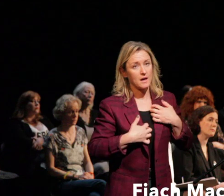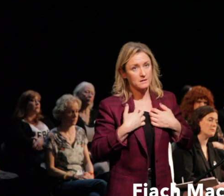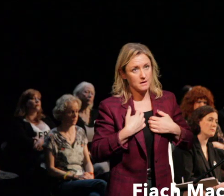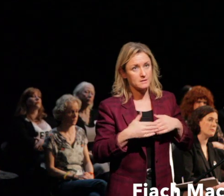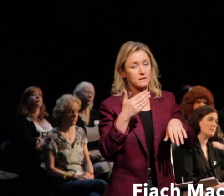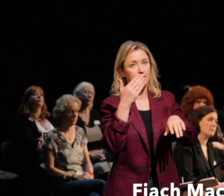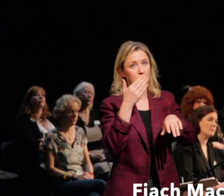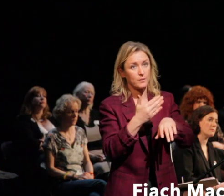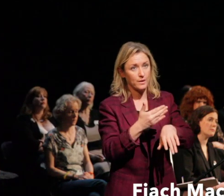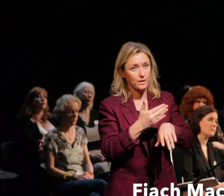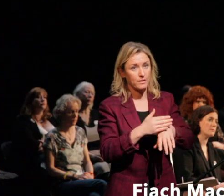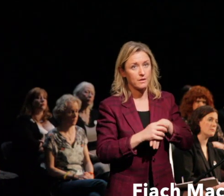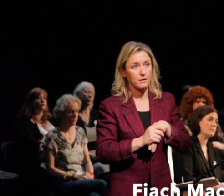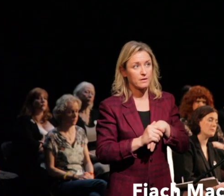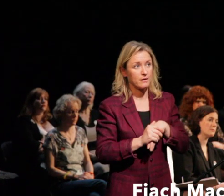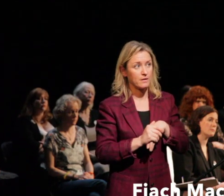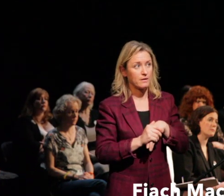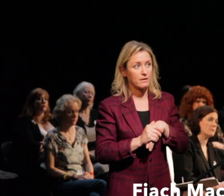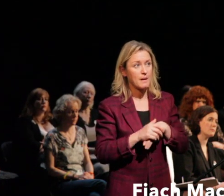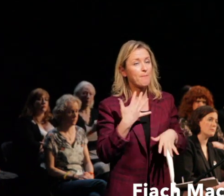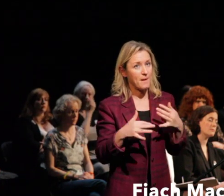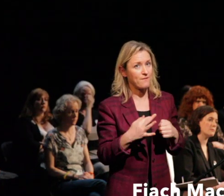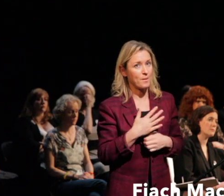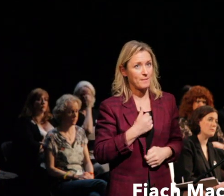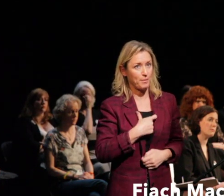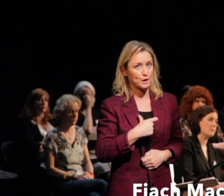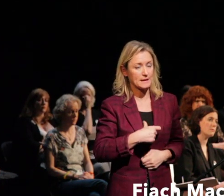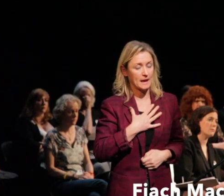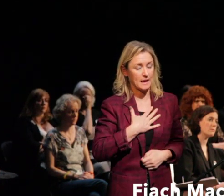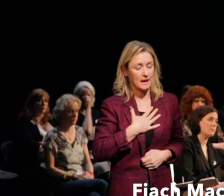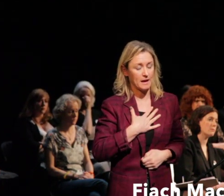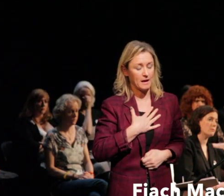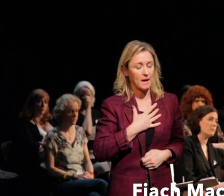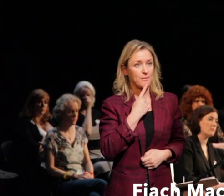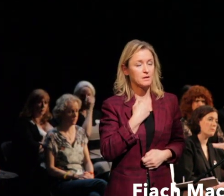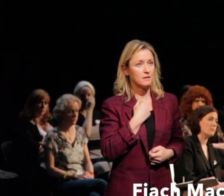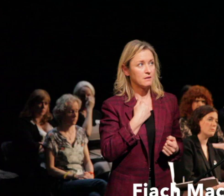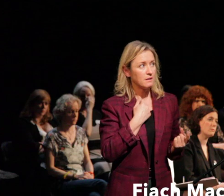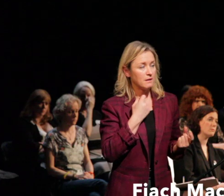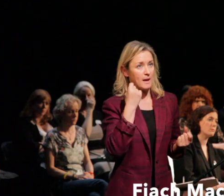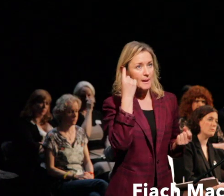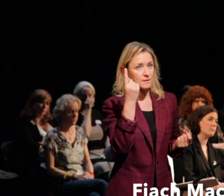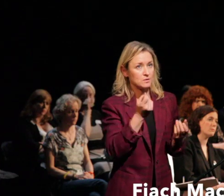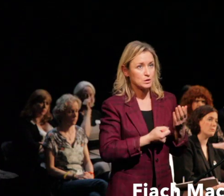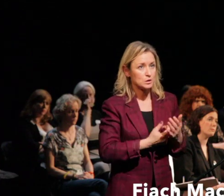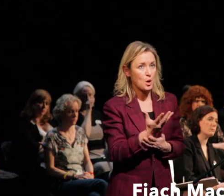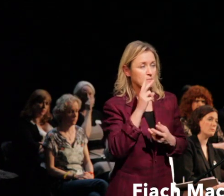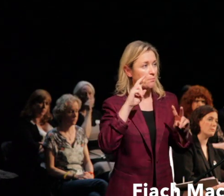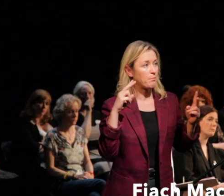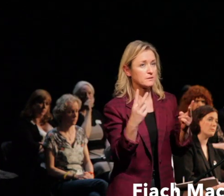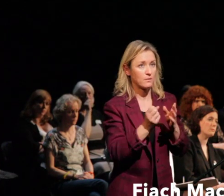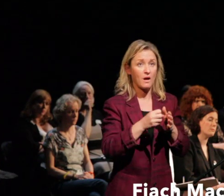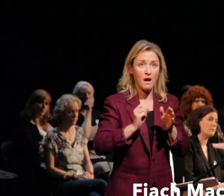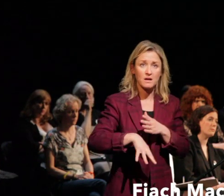work. It's painful for me personally, but it's painful to think the images, stories and perspectives that have been lost